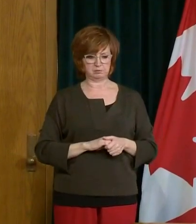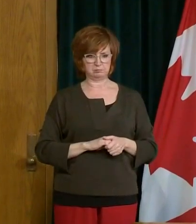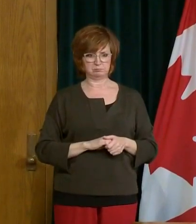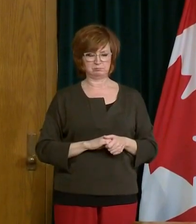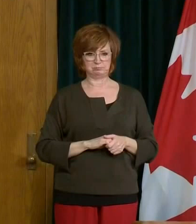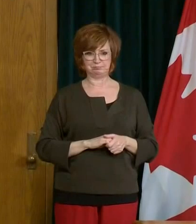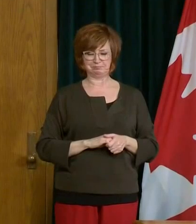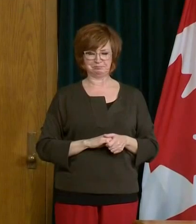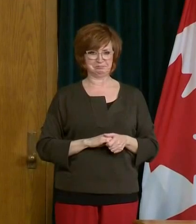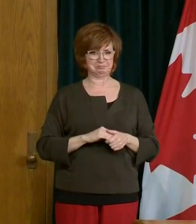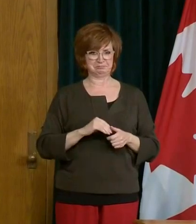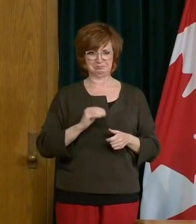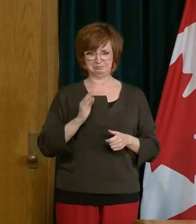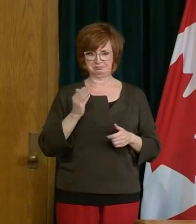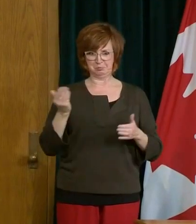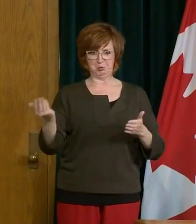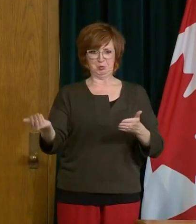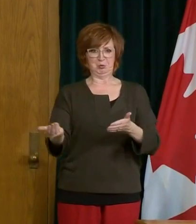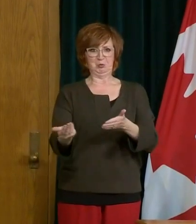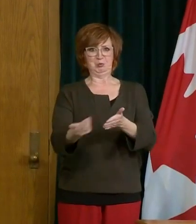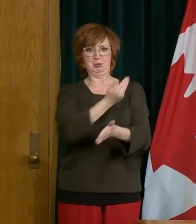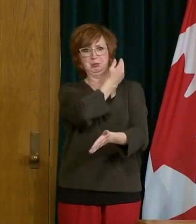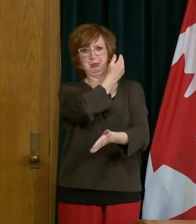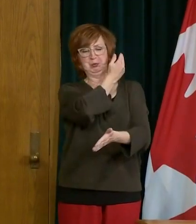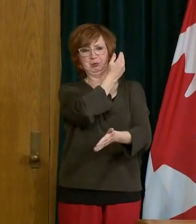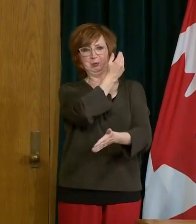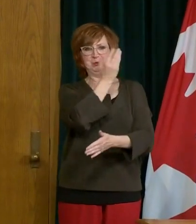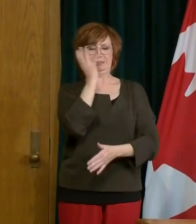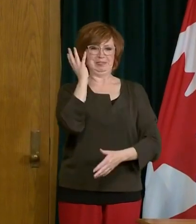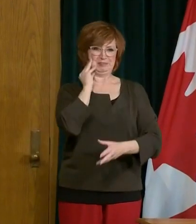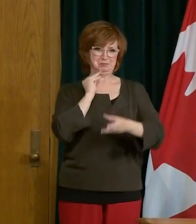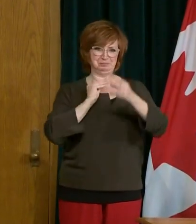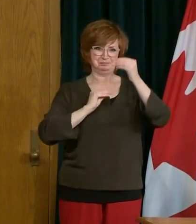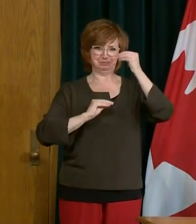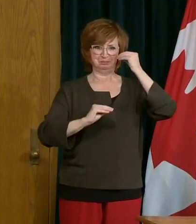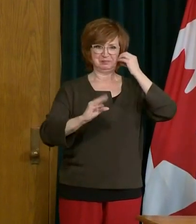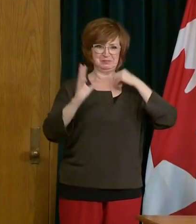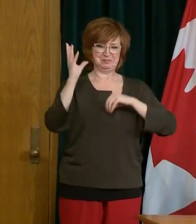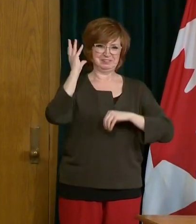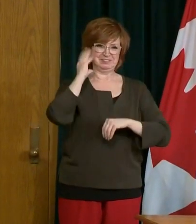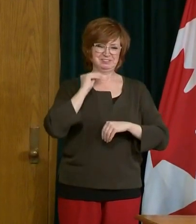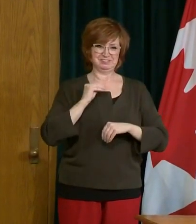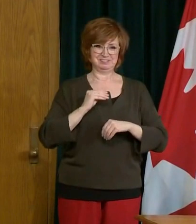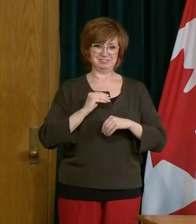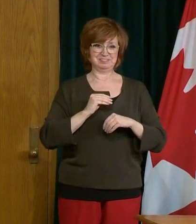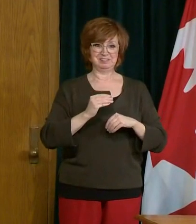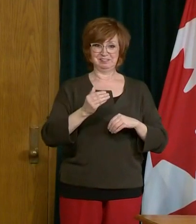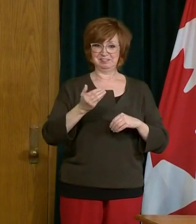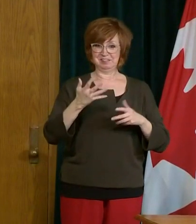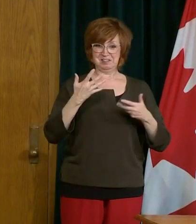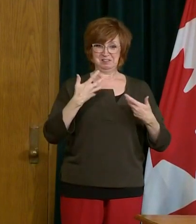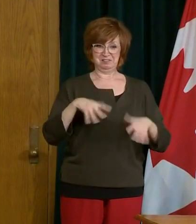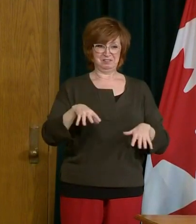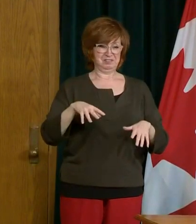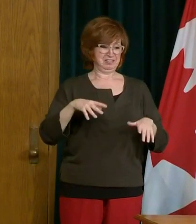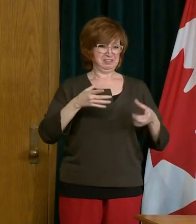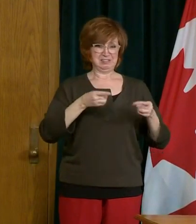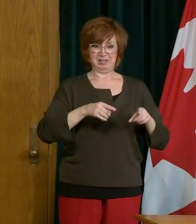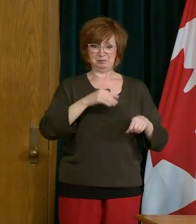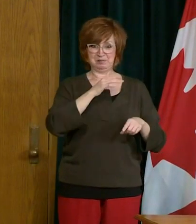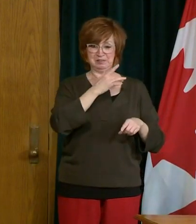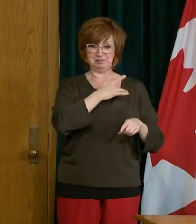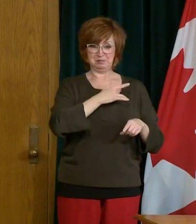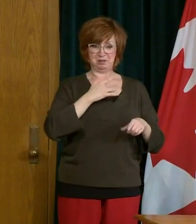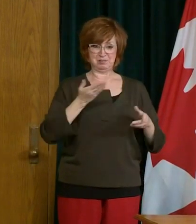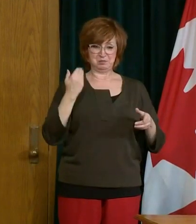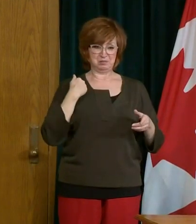to reopen an economy before, so we are finding our way through this, driven by public safety and proper